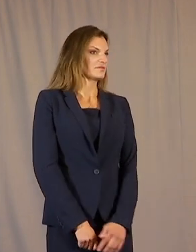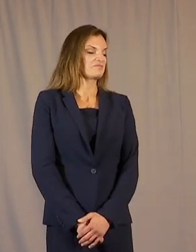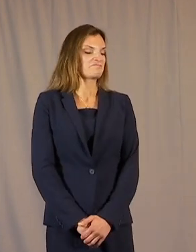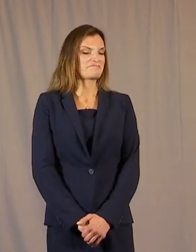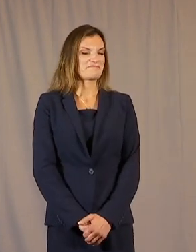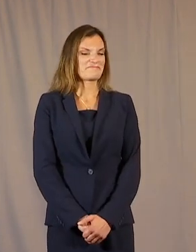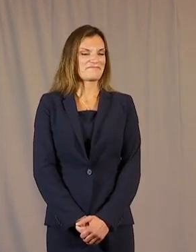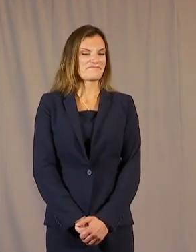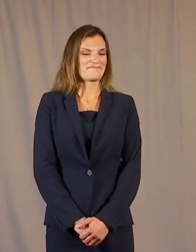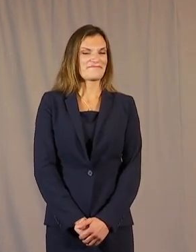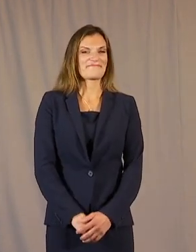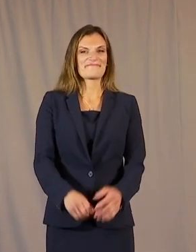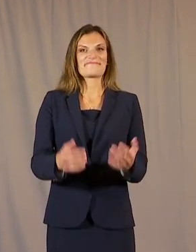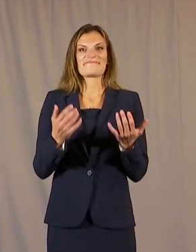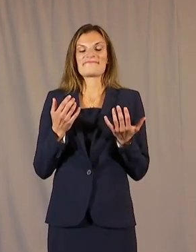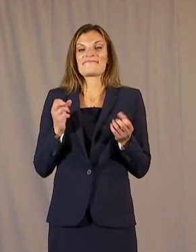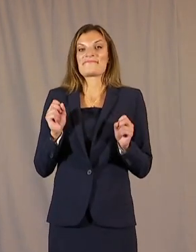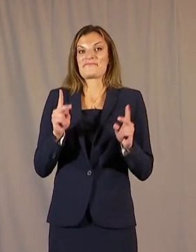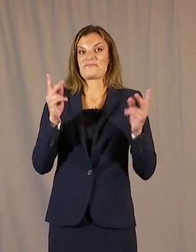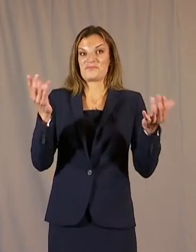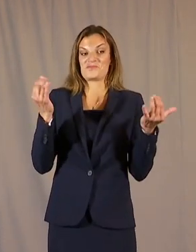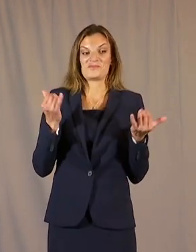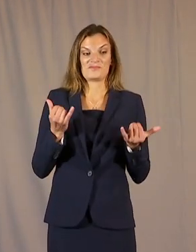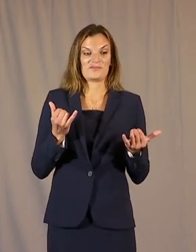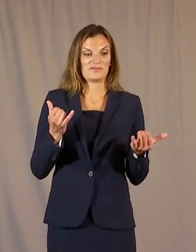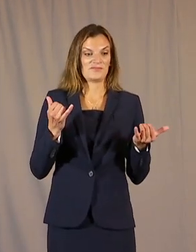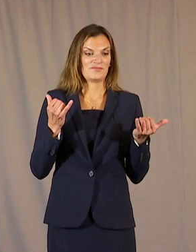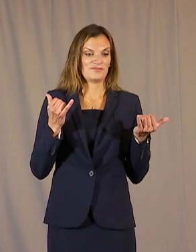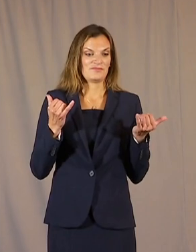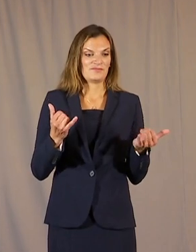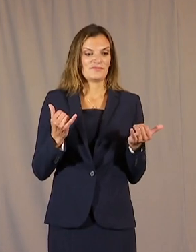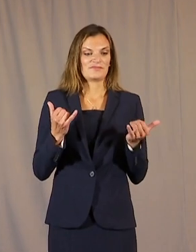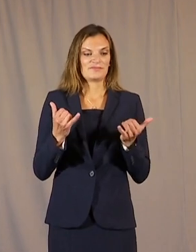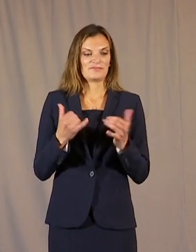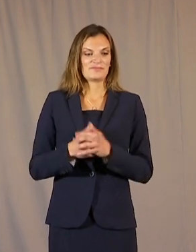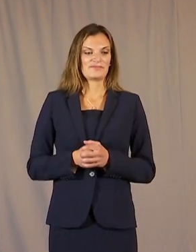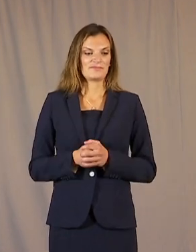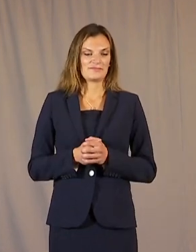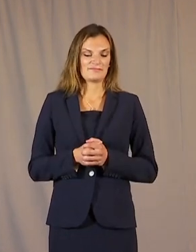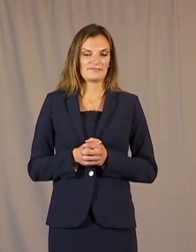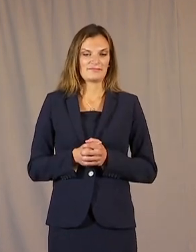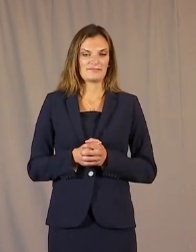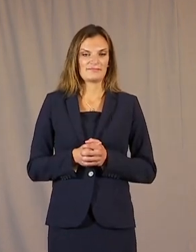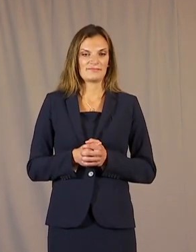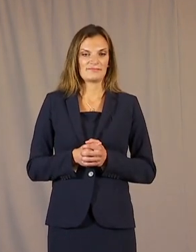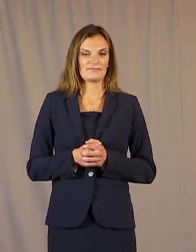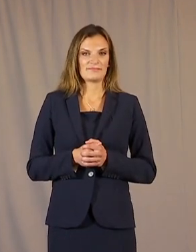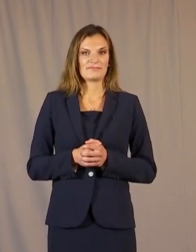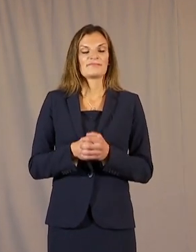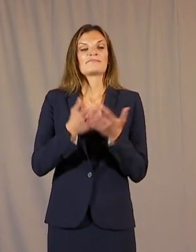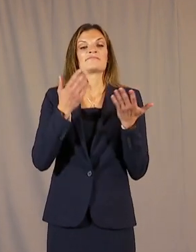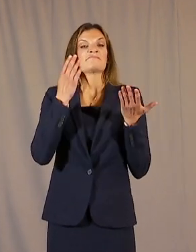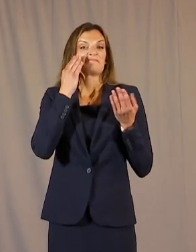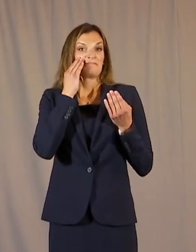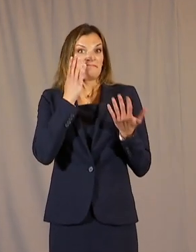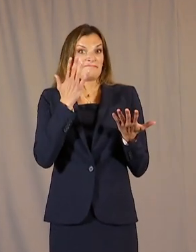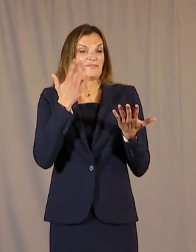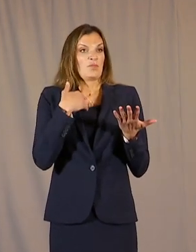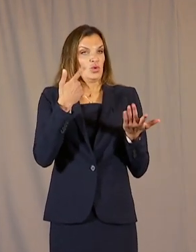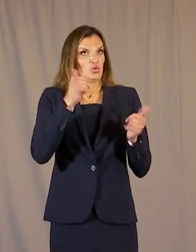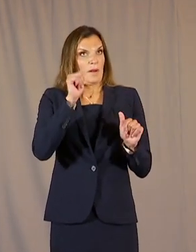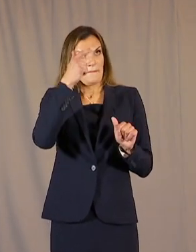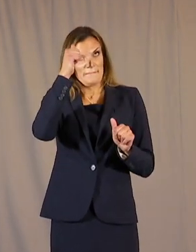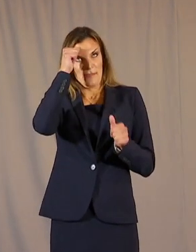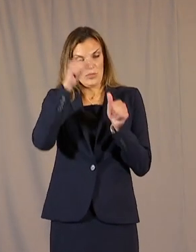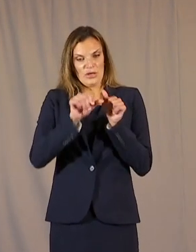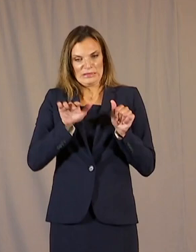All right, so we have to push the button, and I'm gonna try to do my best. If I ever forget, you can laugh it out, it's okay.